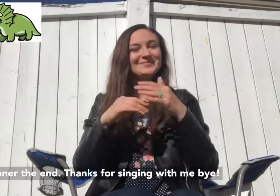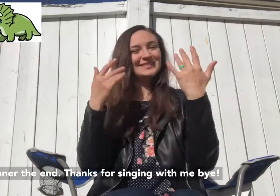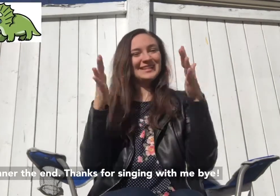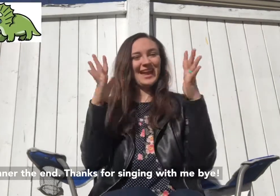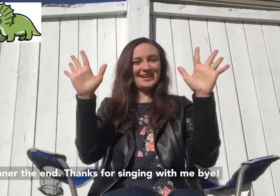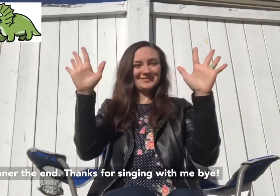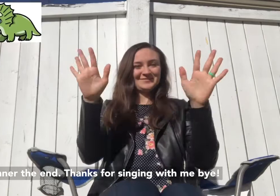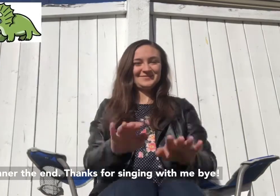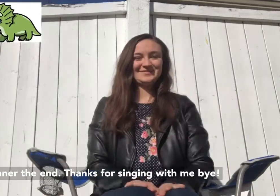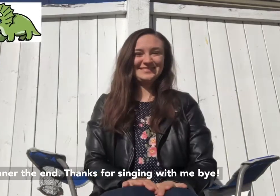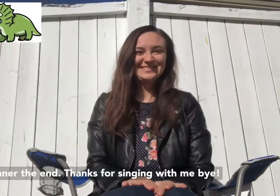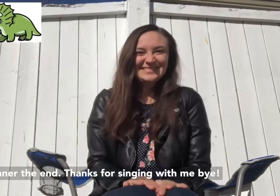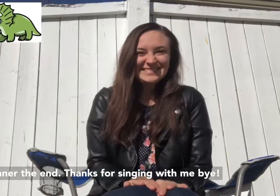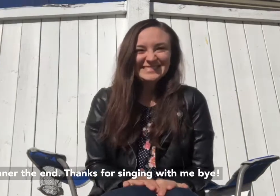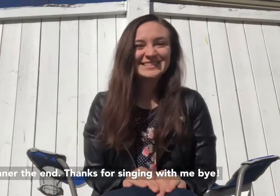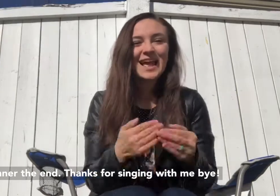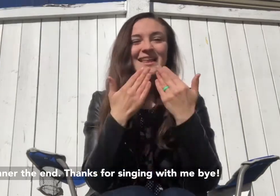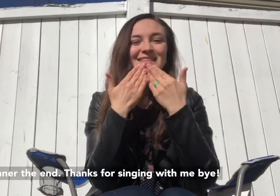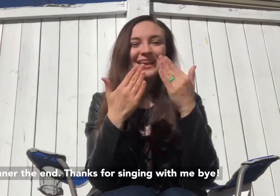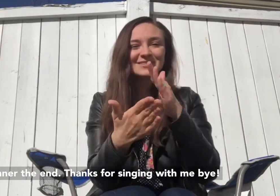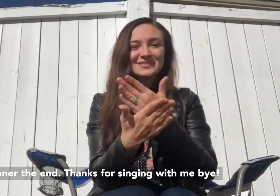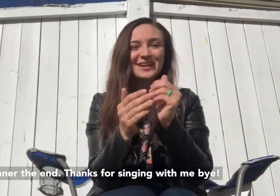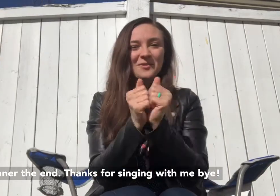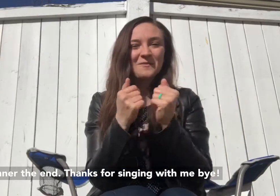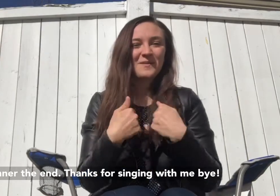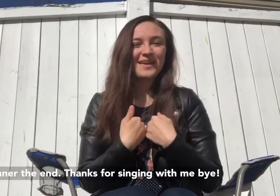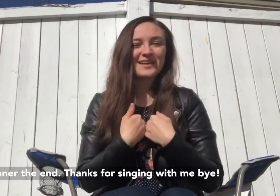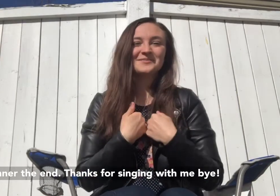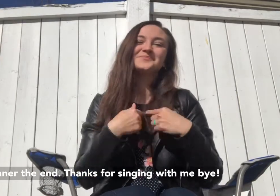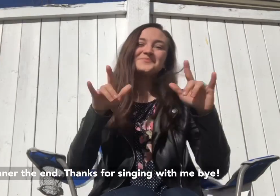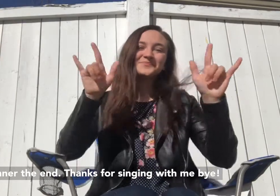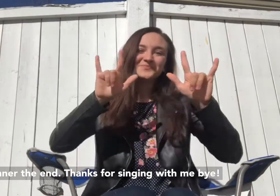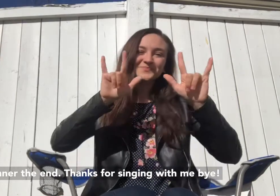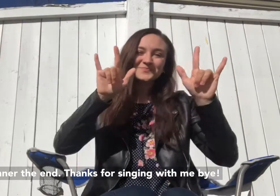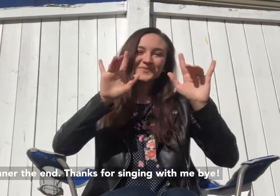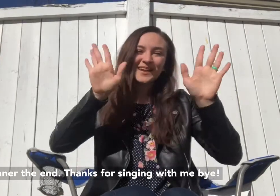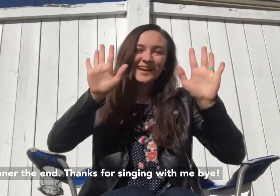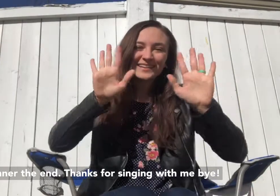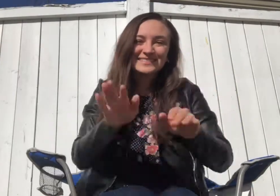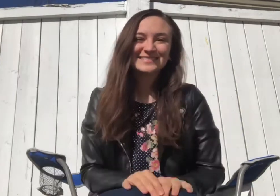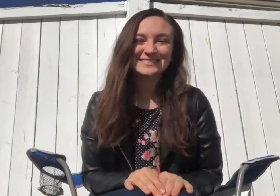The end. Thanks for singing with me. Bye.